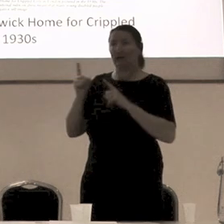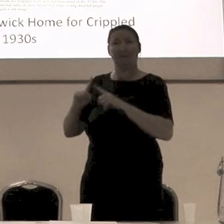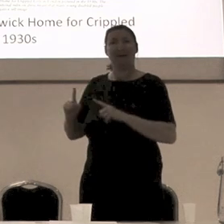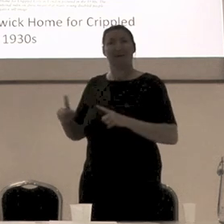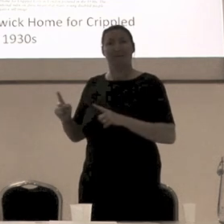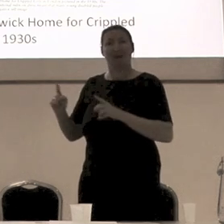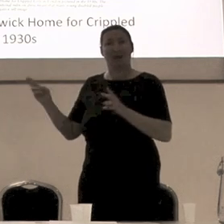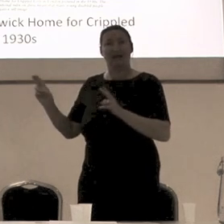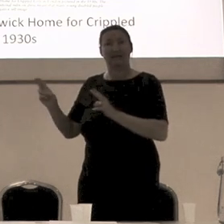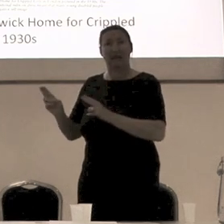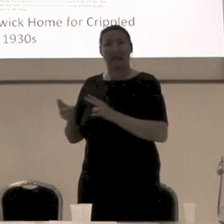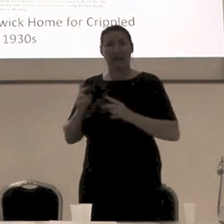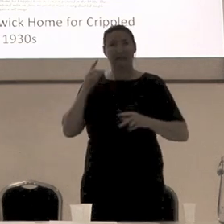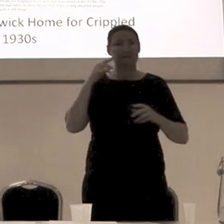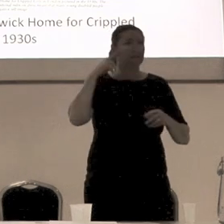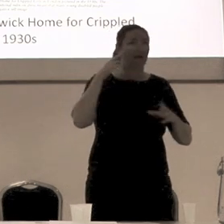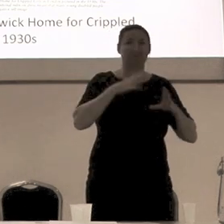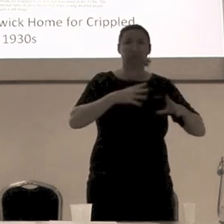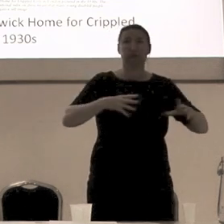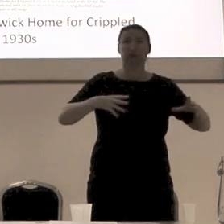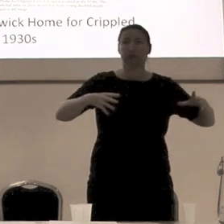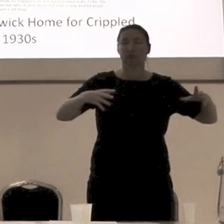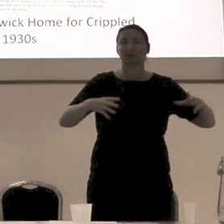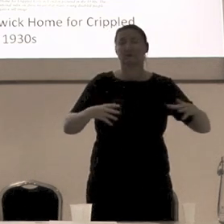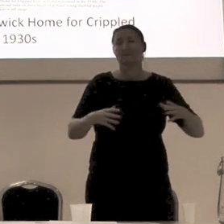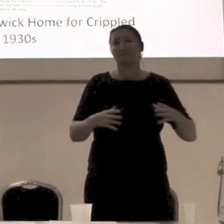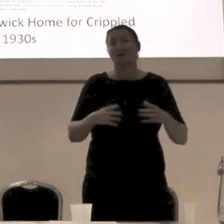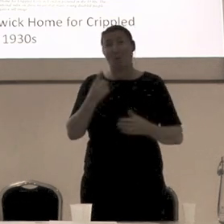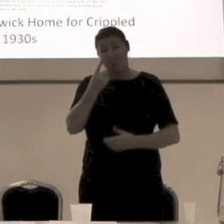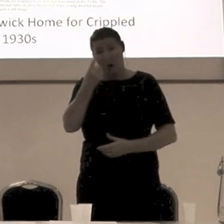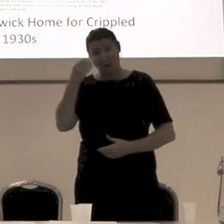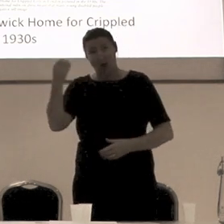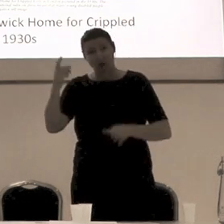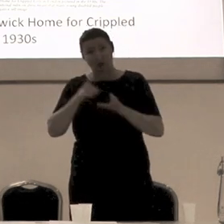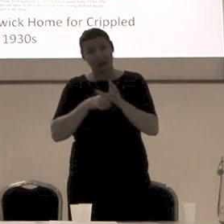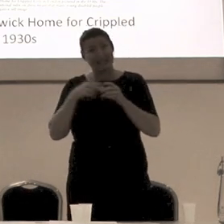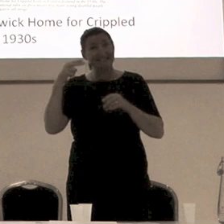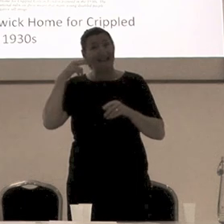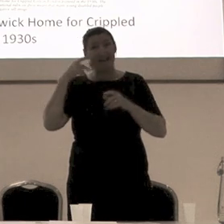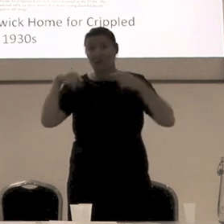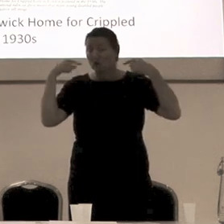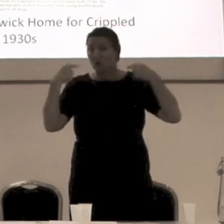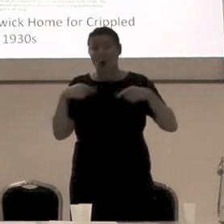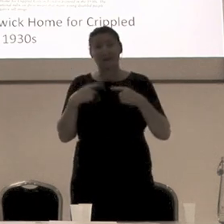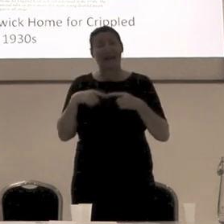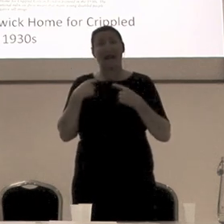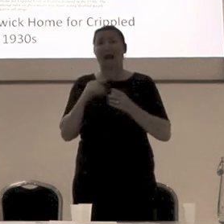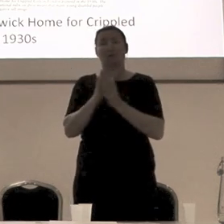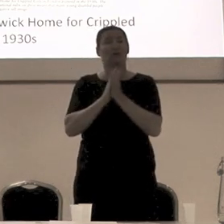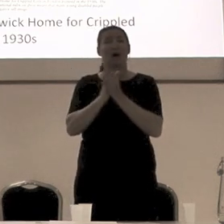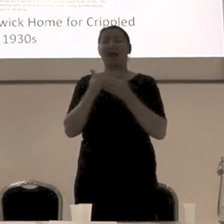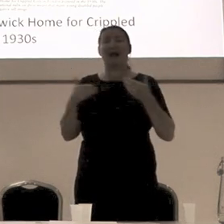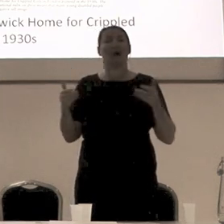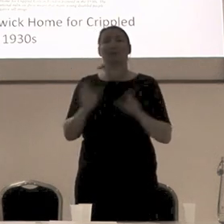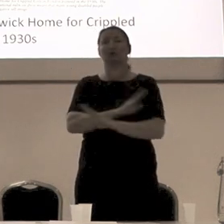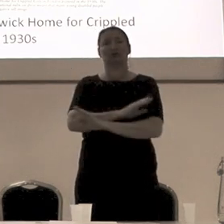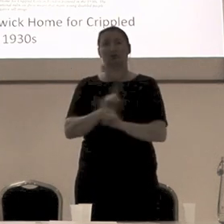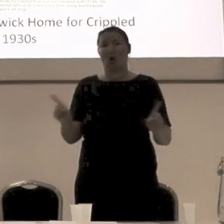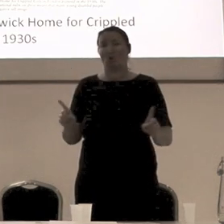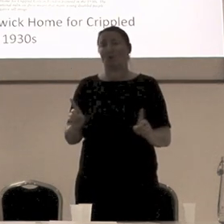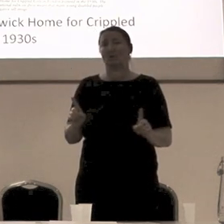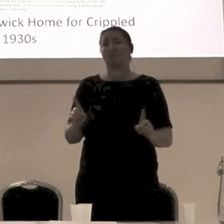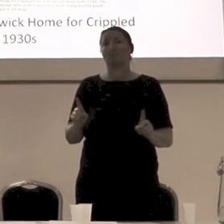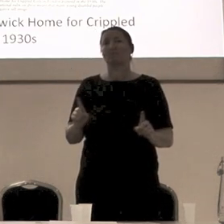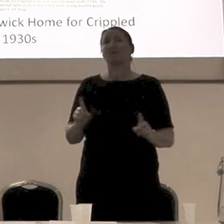bit ridiculous, but that's what they thought. And so for 100 years, deaf people were not allowed to be taught in their own first language, apart from